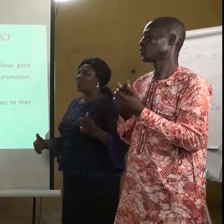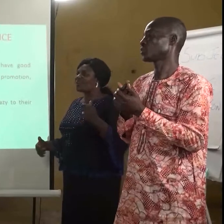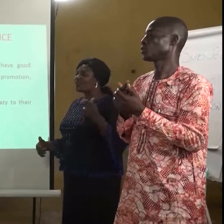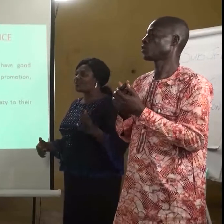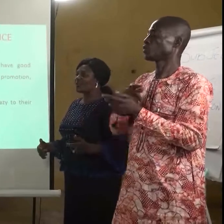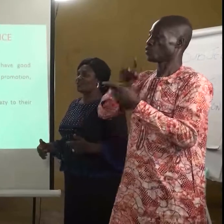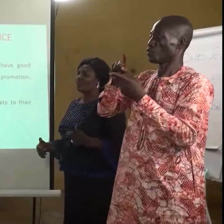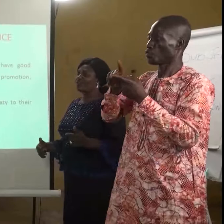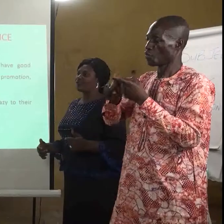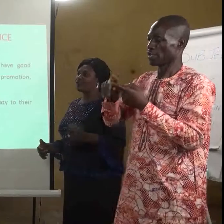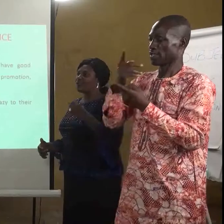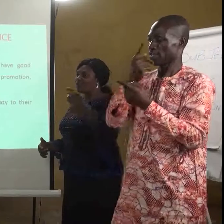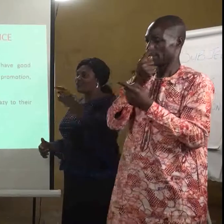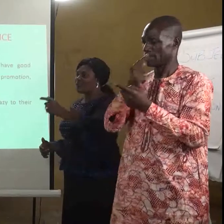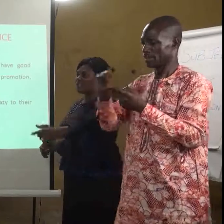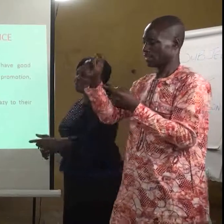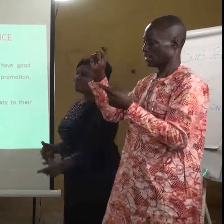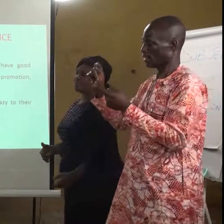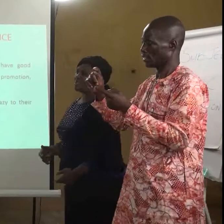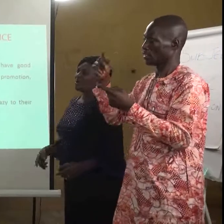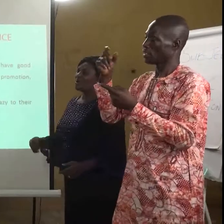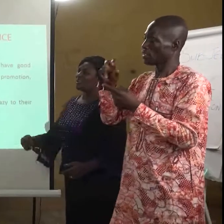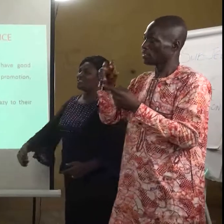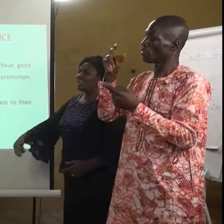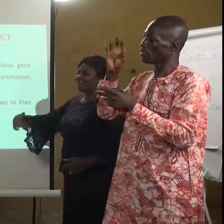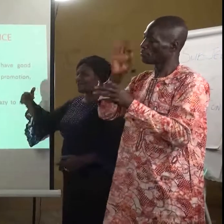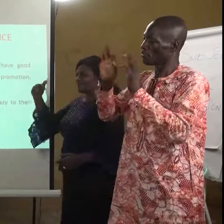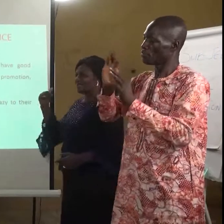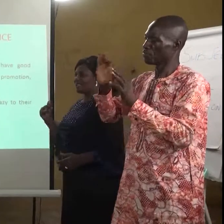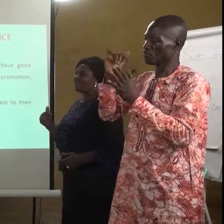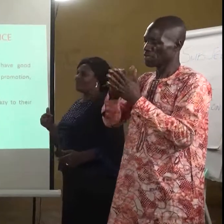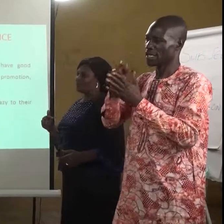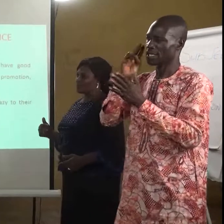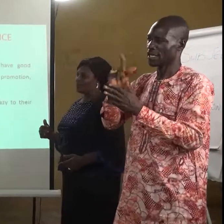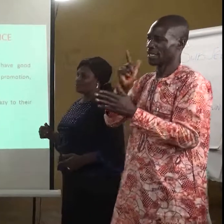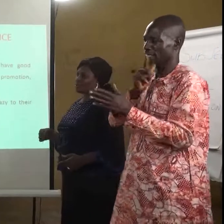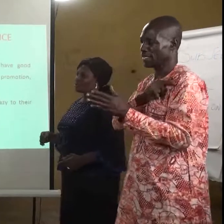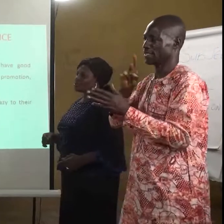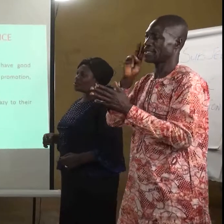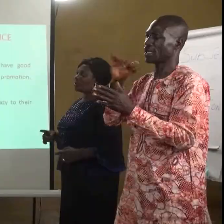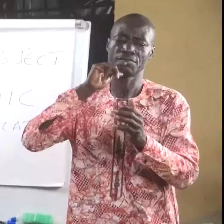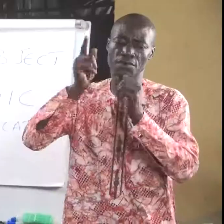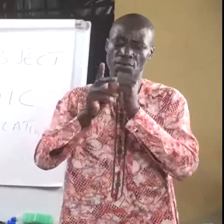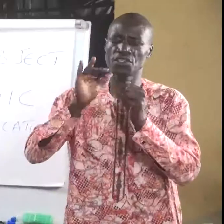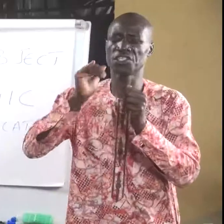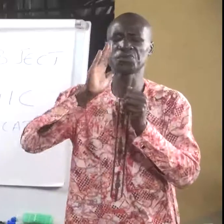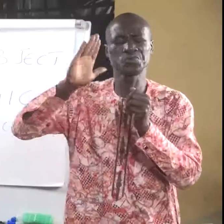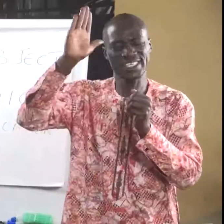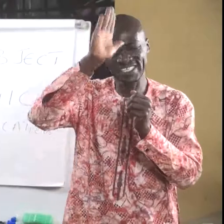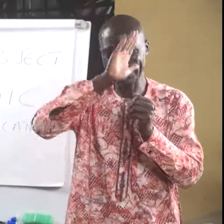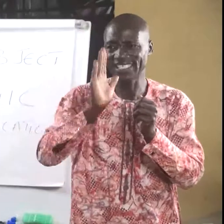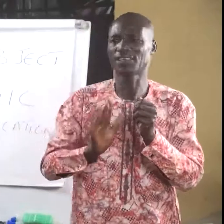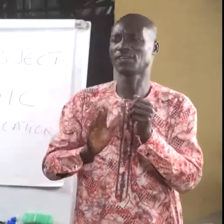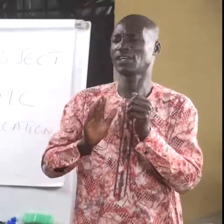that when the frog in front fall in a pit, others at the back take precaution. So if we want to solve